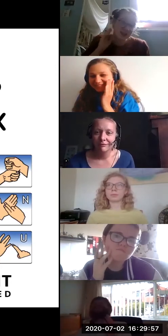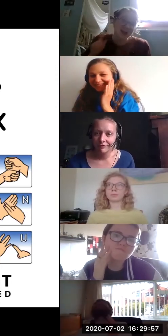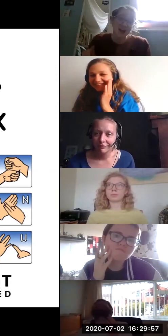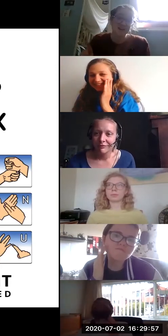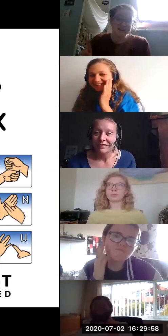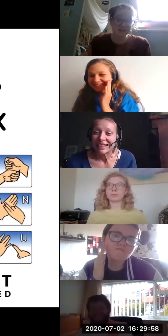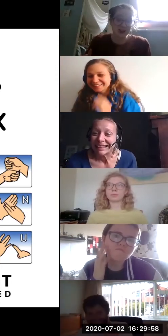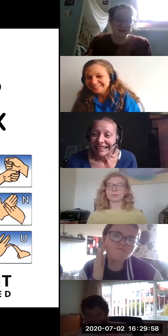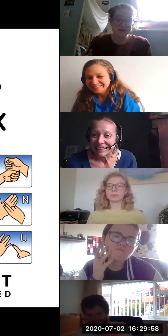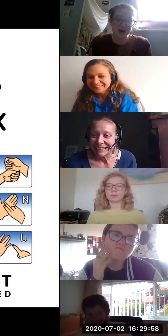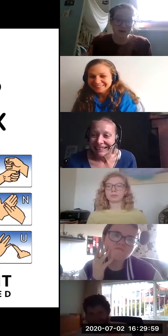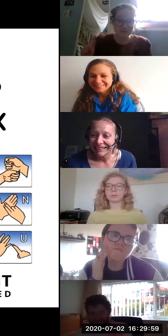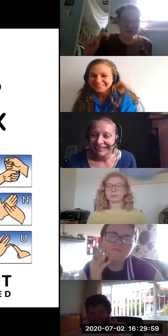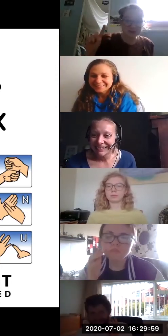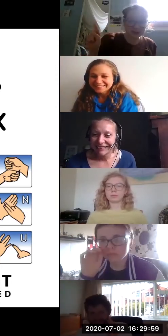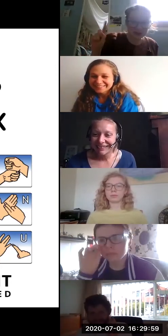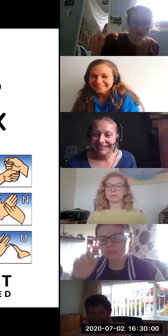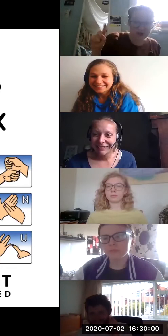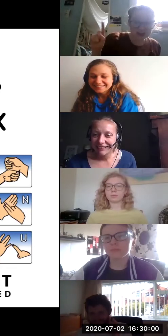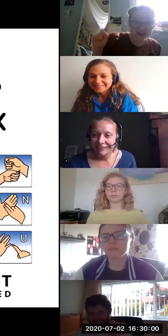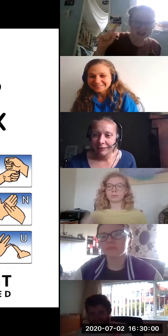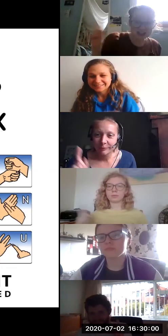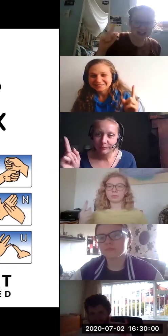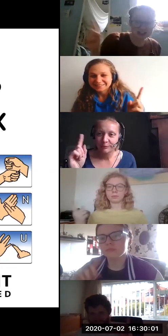question. So we've got who,